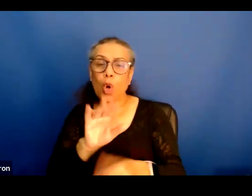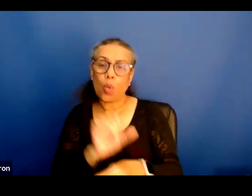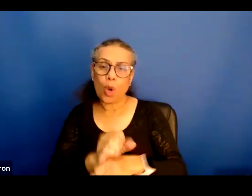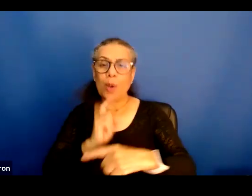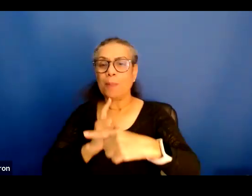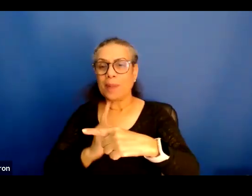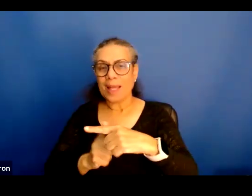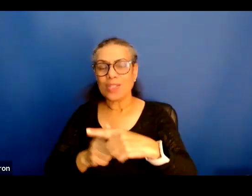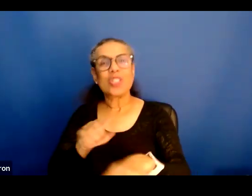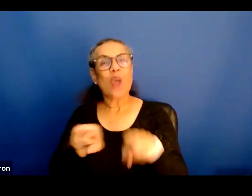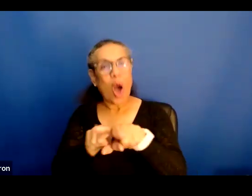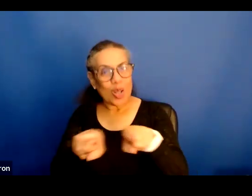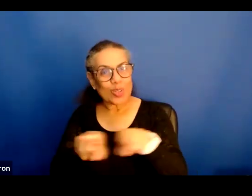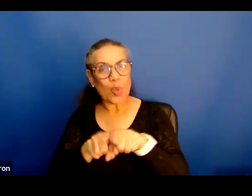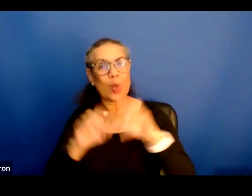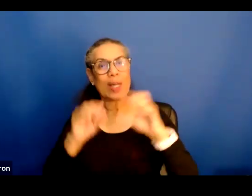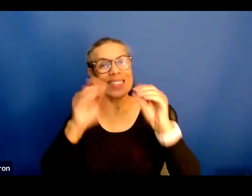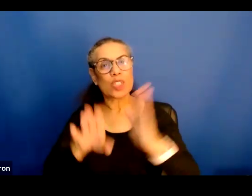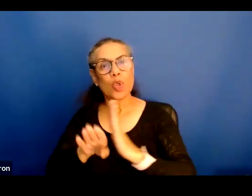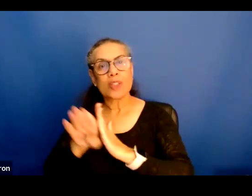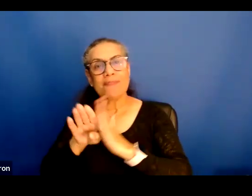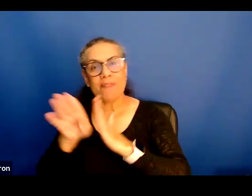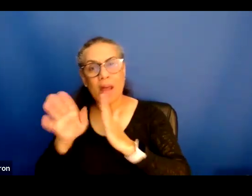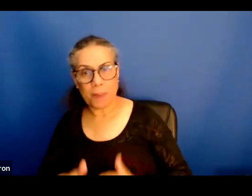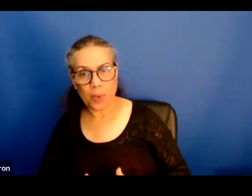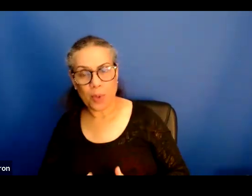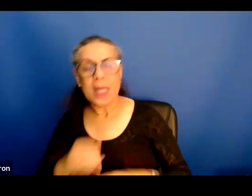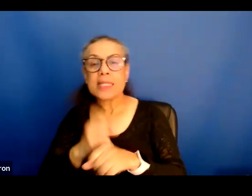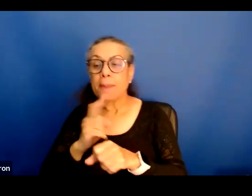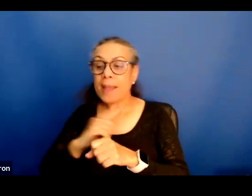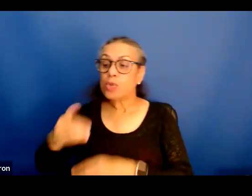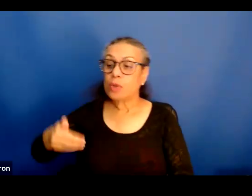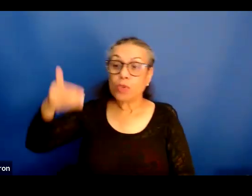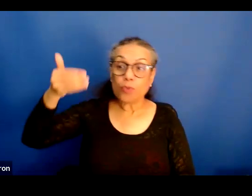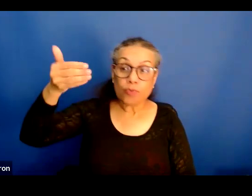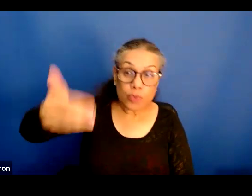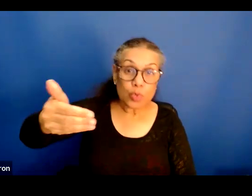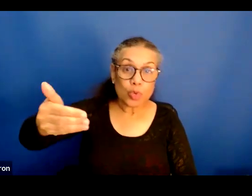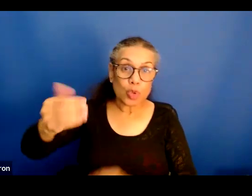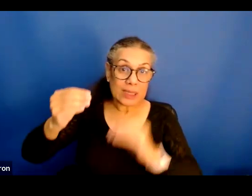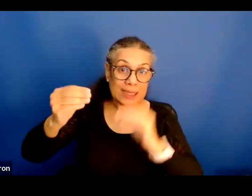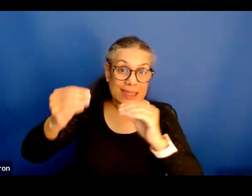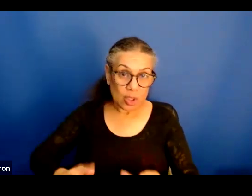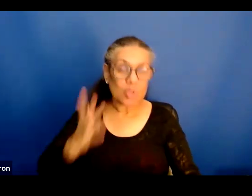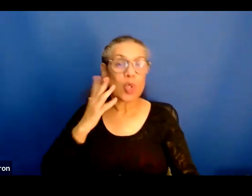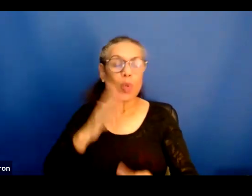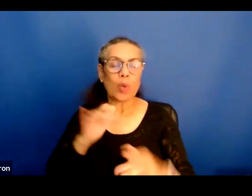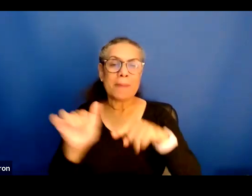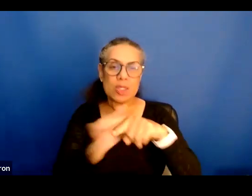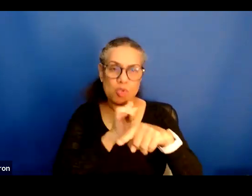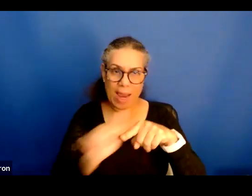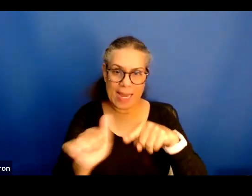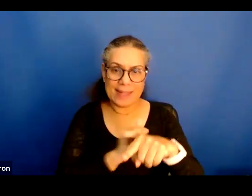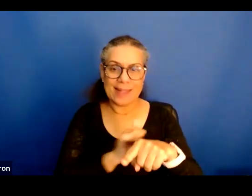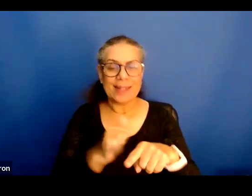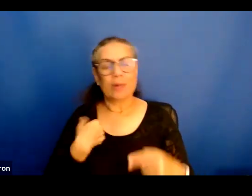new teacher developer. So she's really committed to making sure that the next generation of teachers are cared for and trained. So